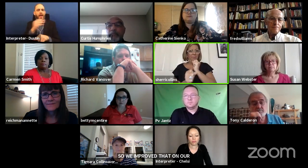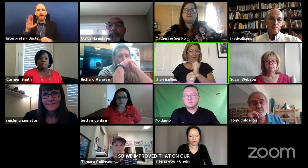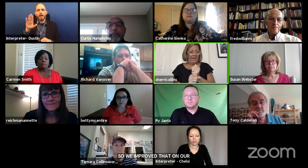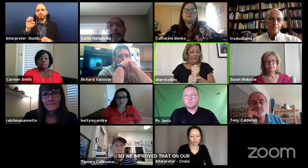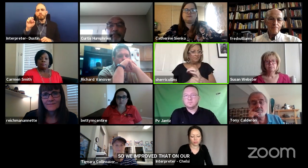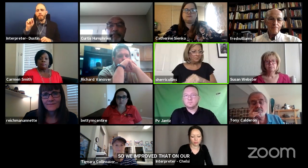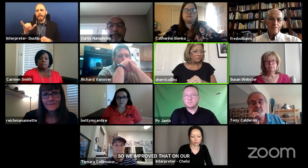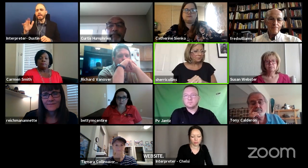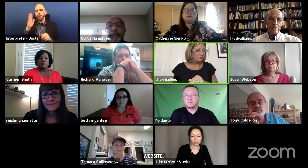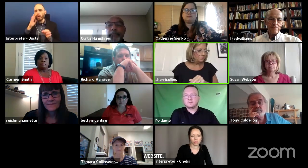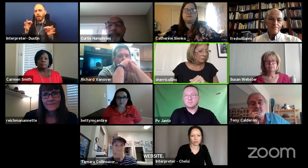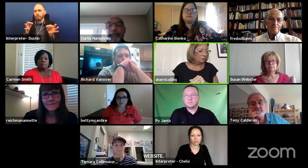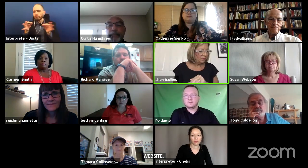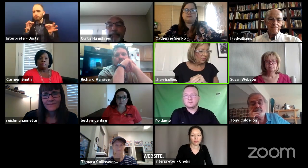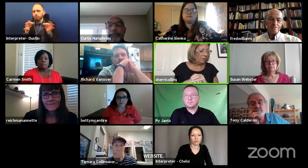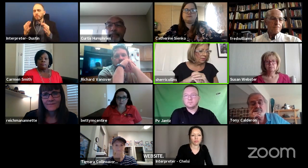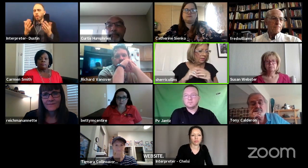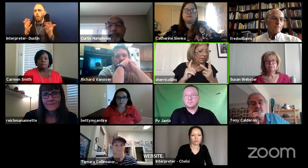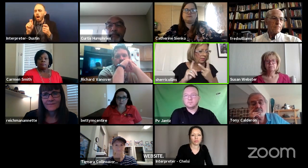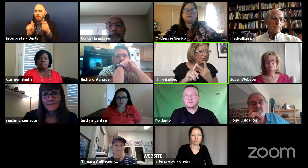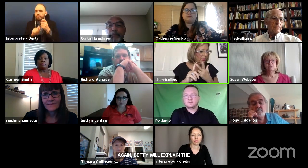we have made.